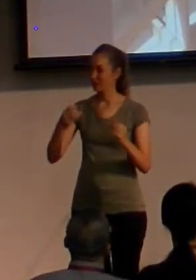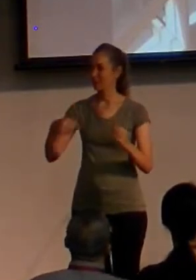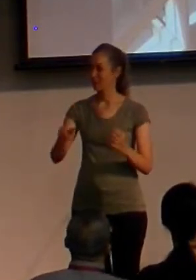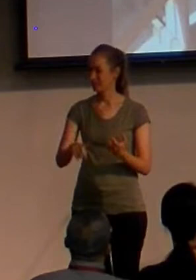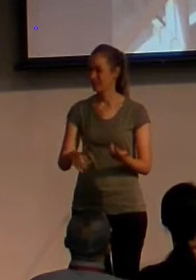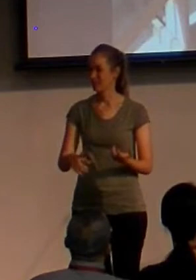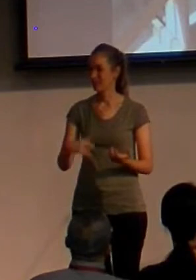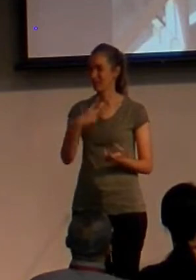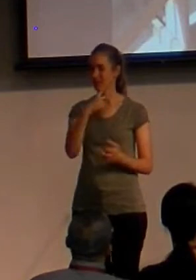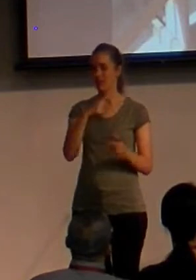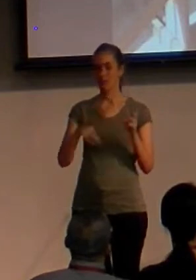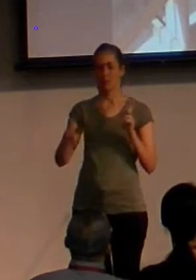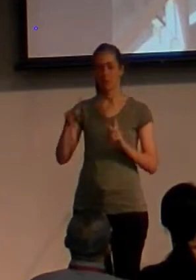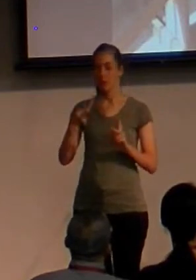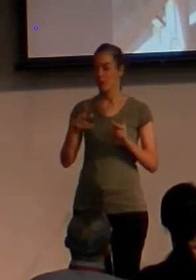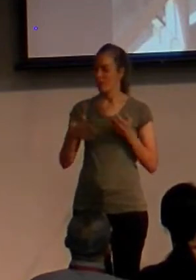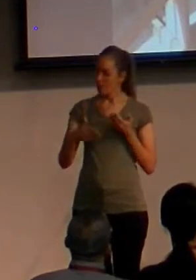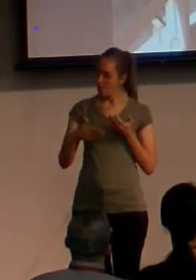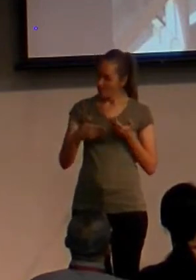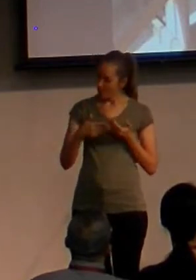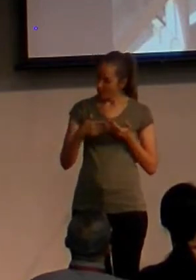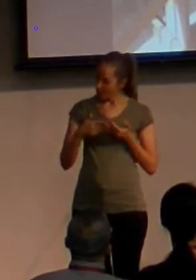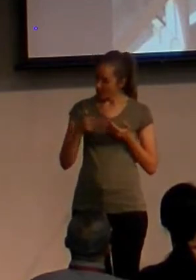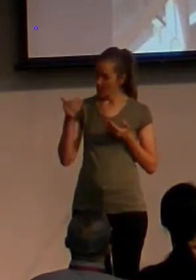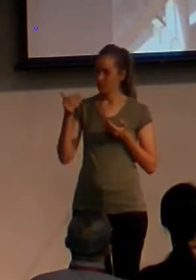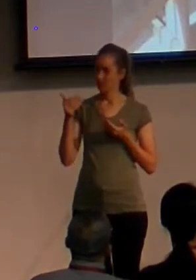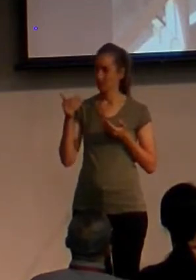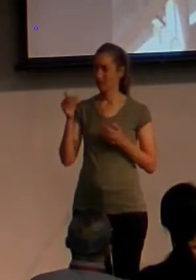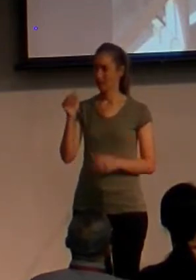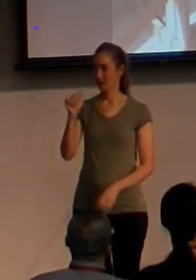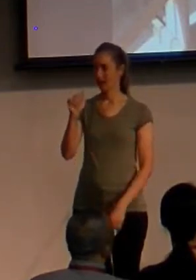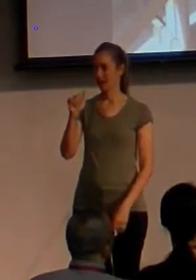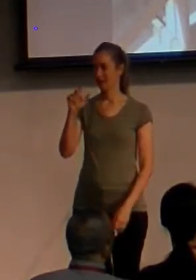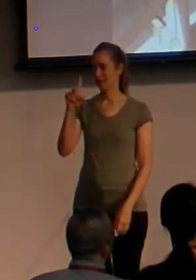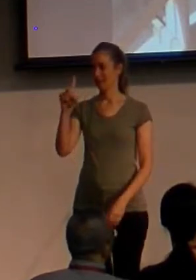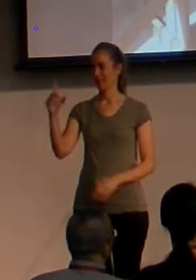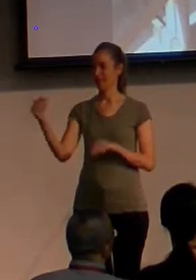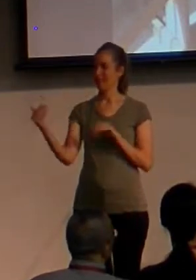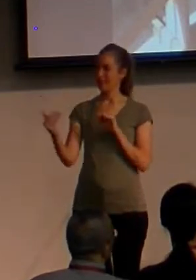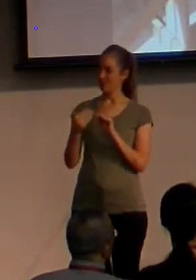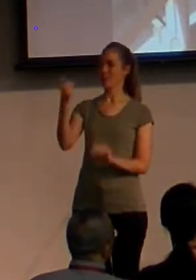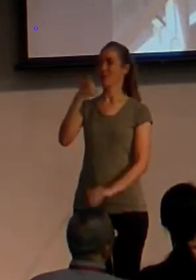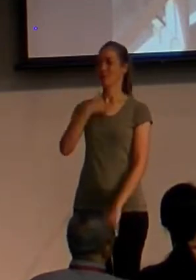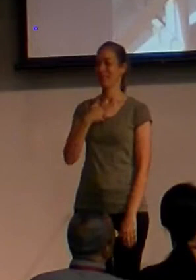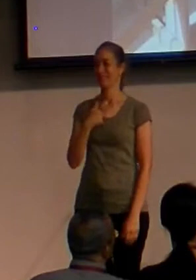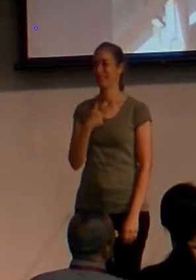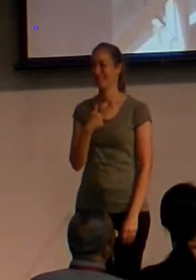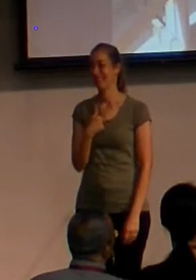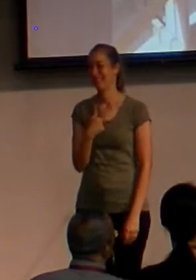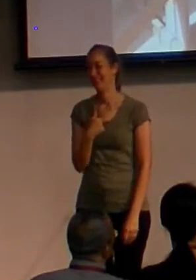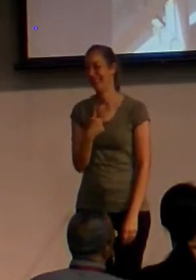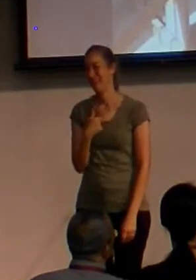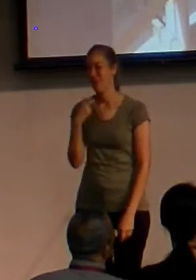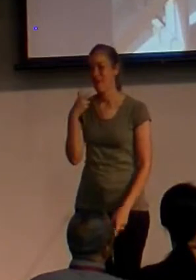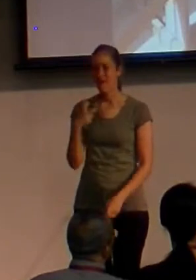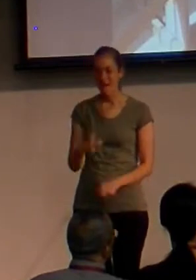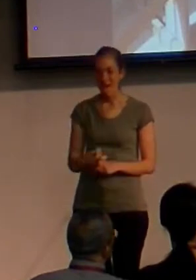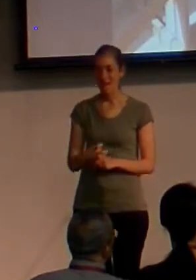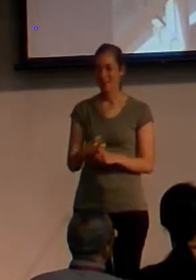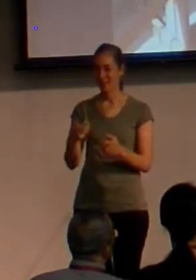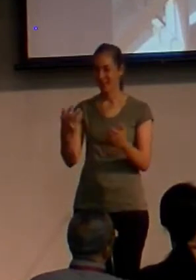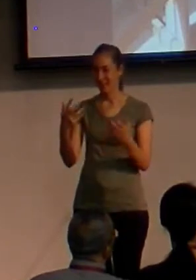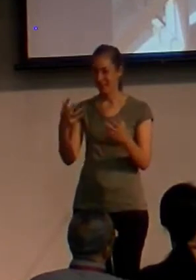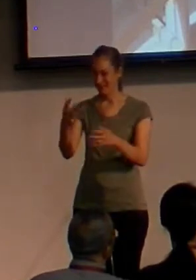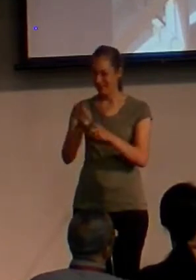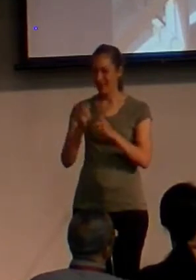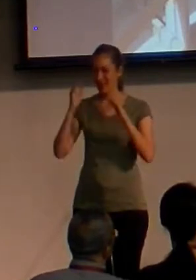those people are just almost as ADD as I am. So it was hard to get any concentration about